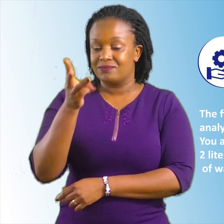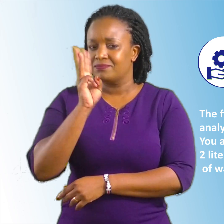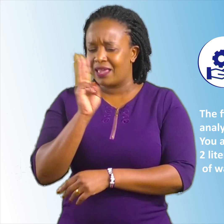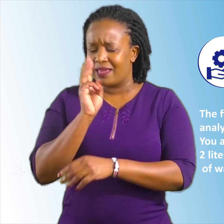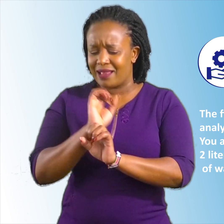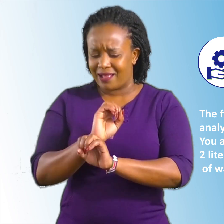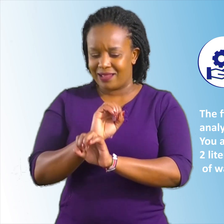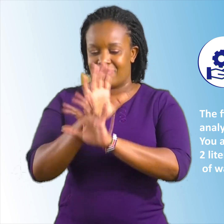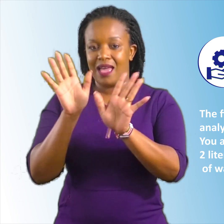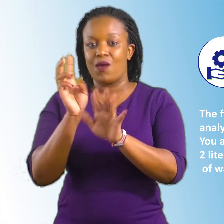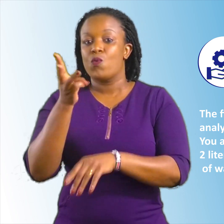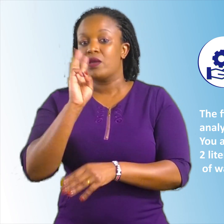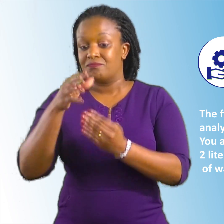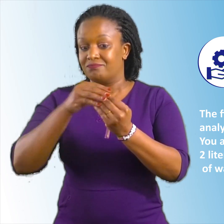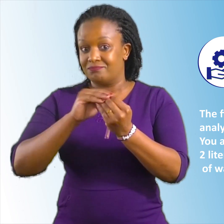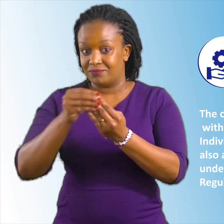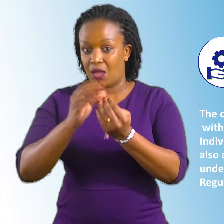in a clear plastic bottle.